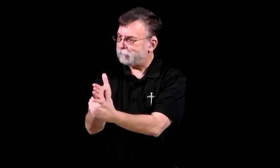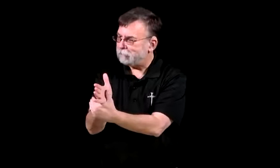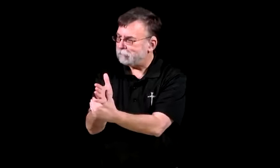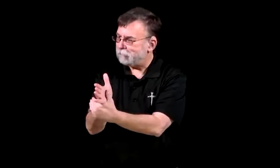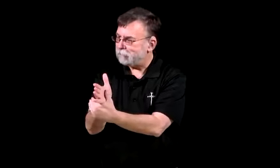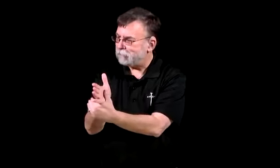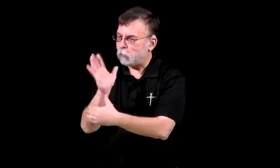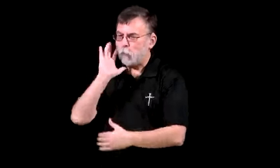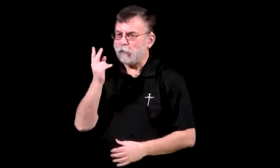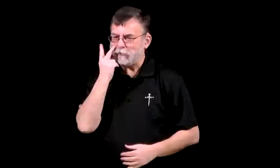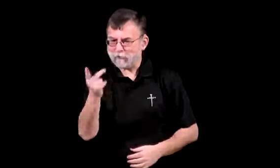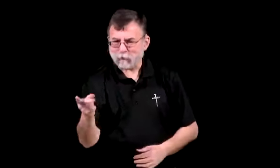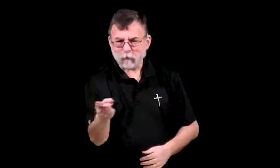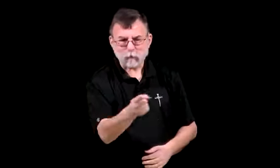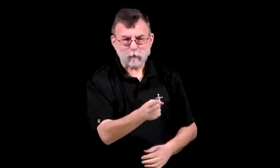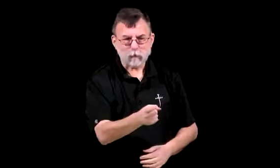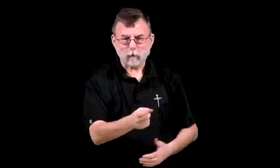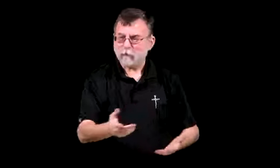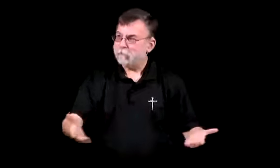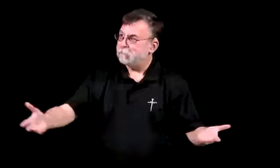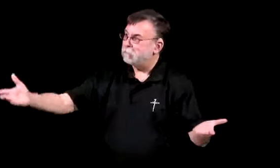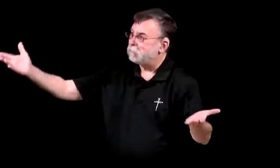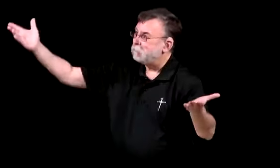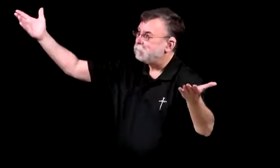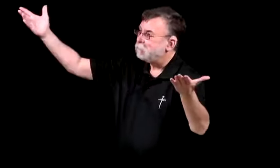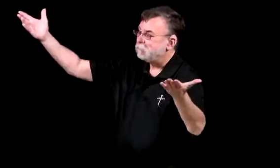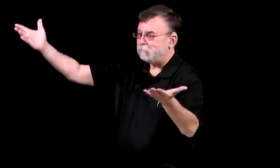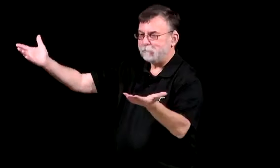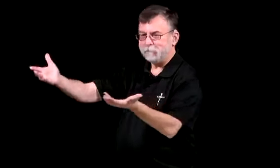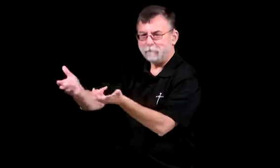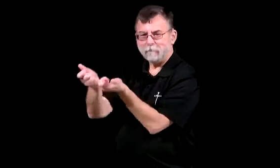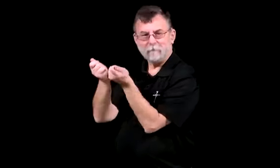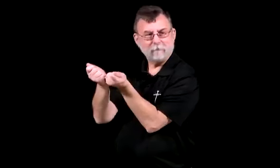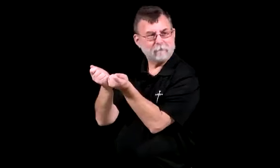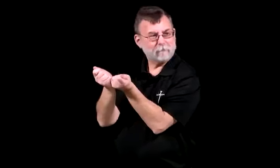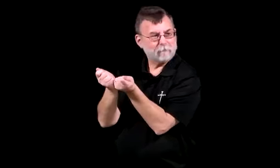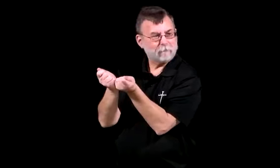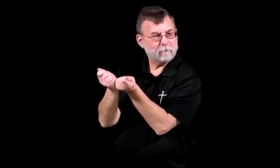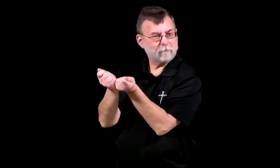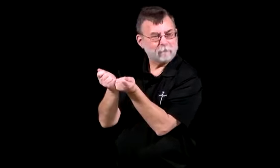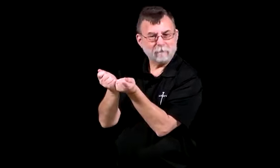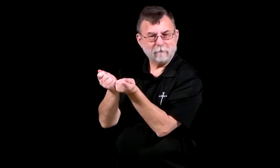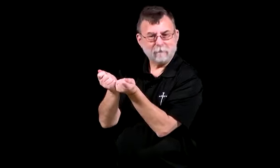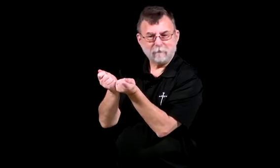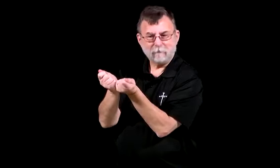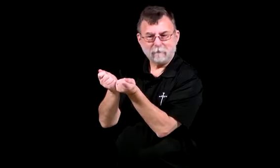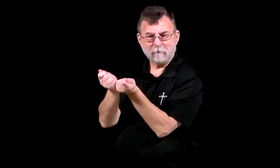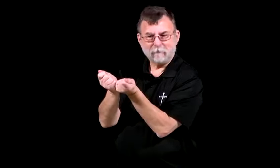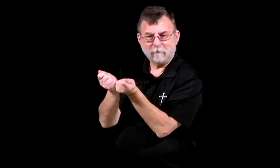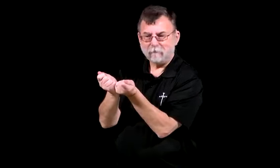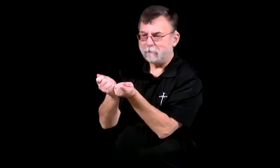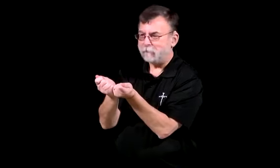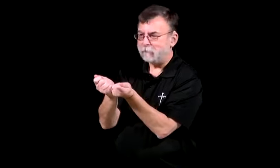Jesus is for you and interceding for you to bring that union between you and the Father.